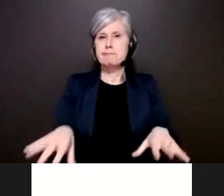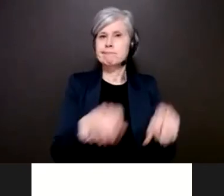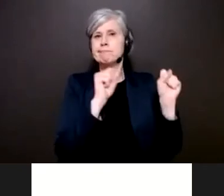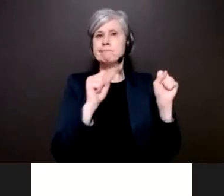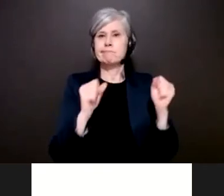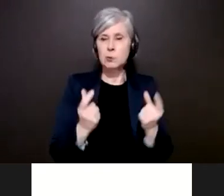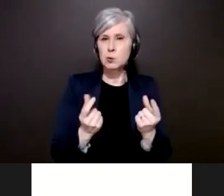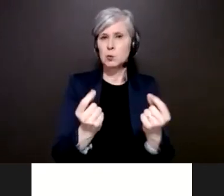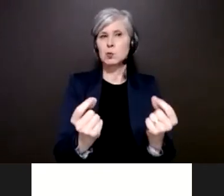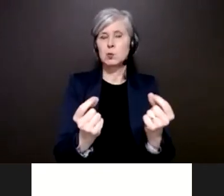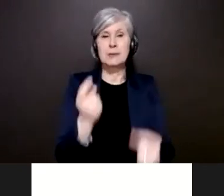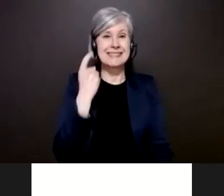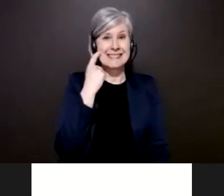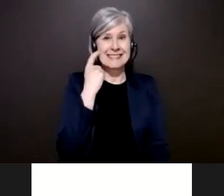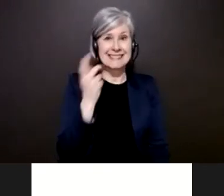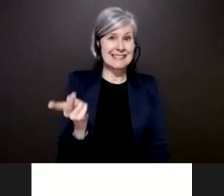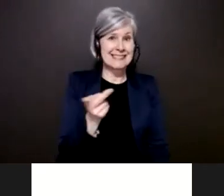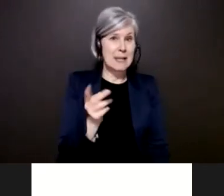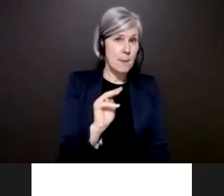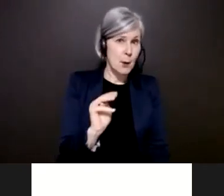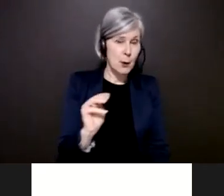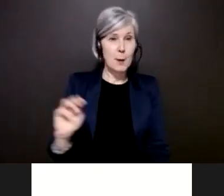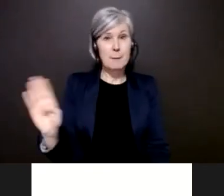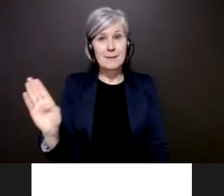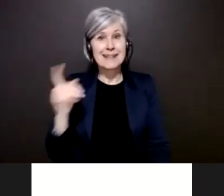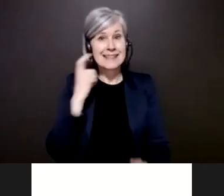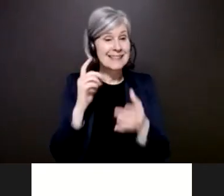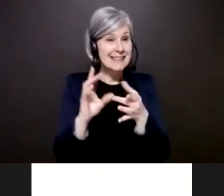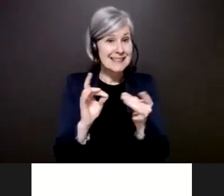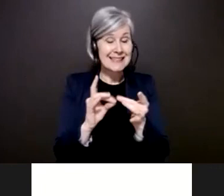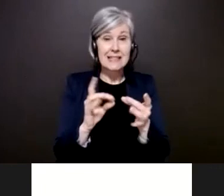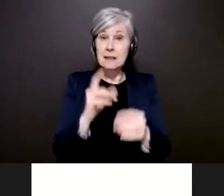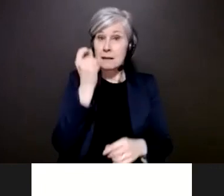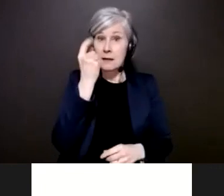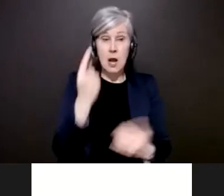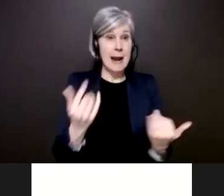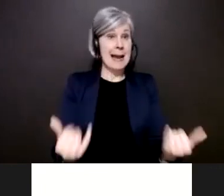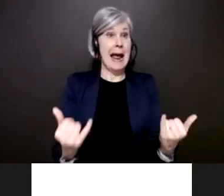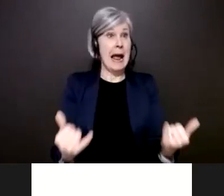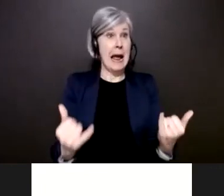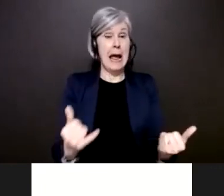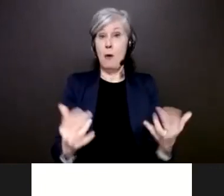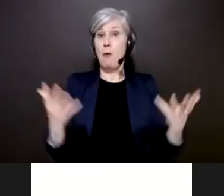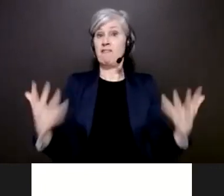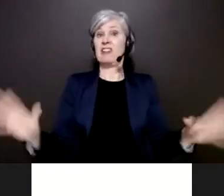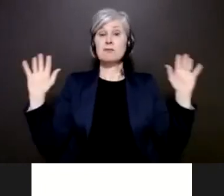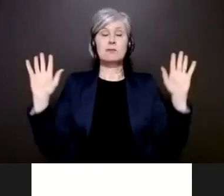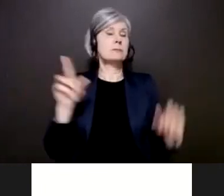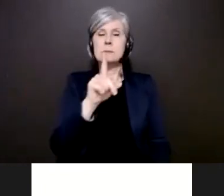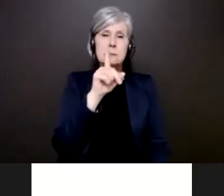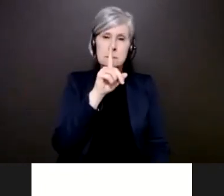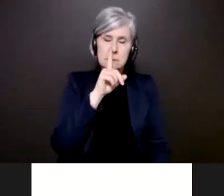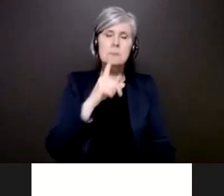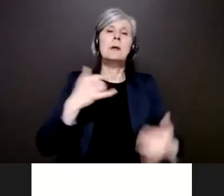indicated, this is an ongoing journey that's going to evolve over time. And as we build it, within our provinces and